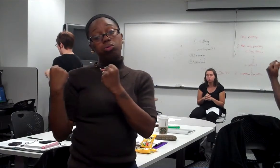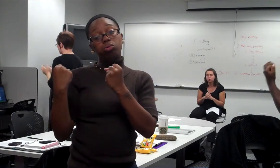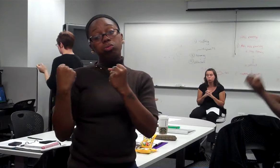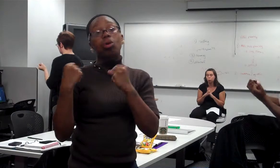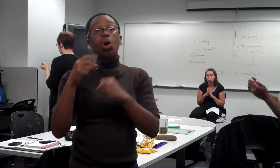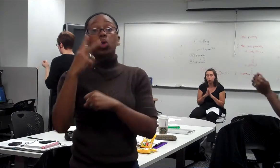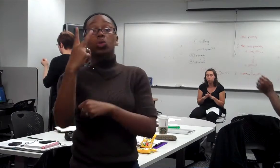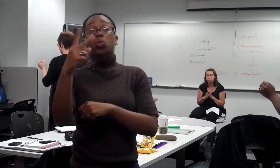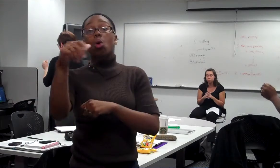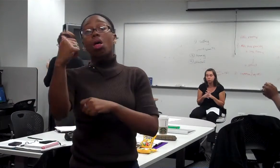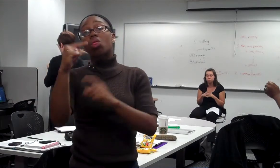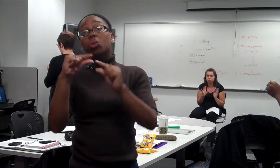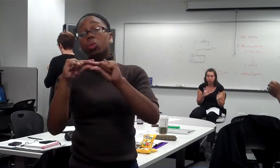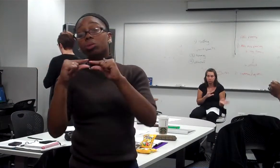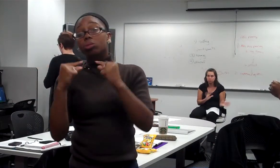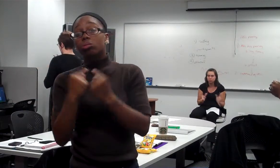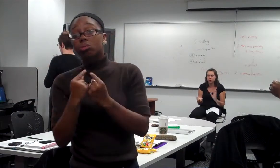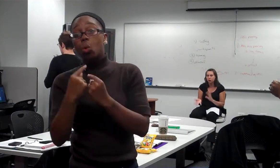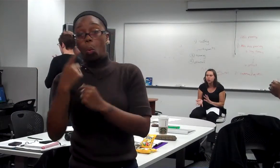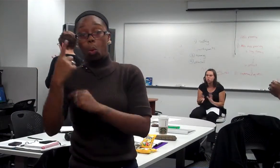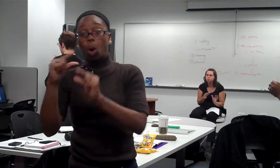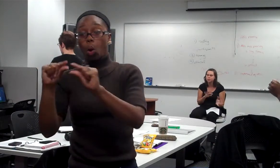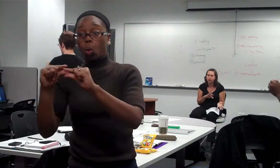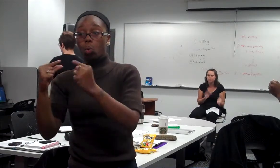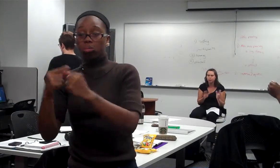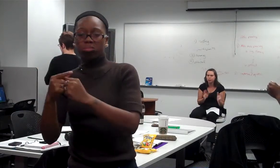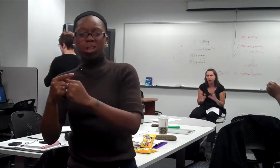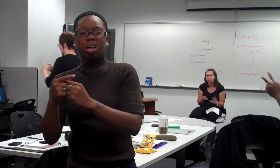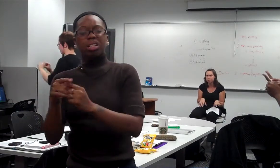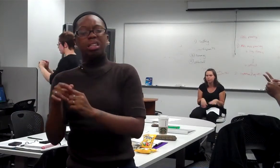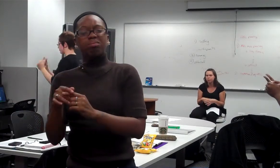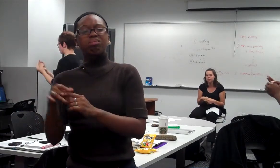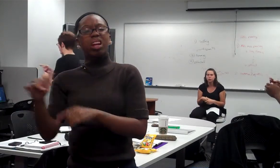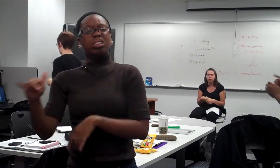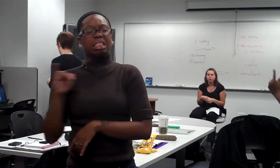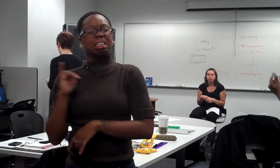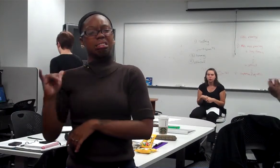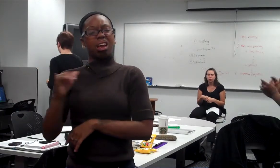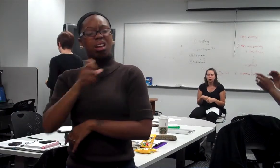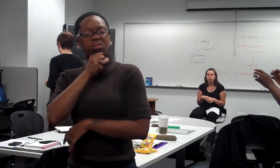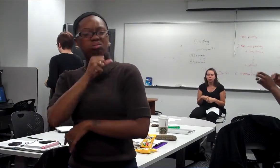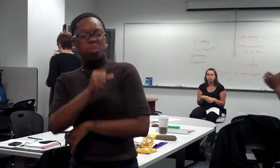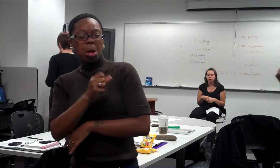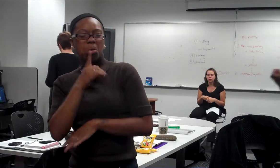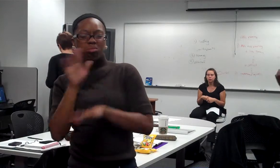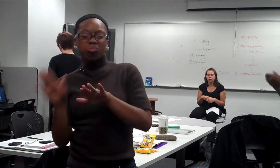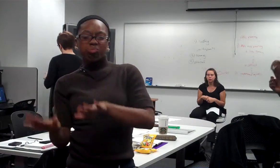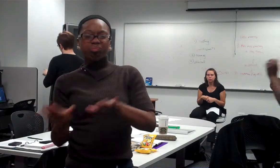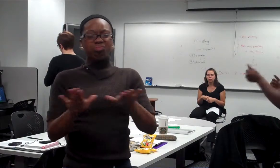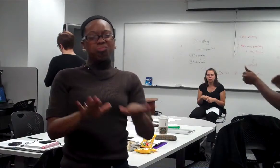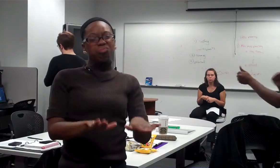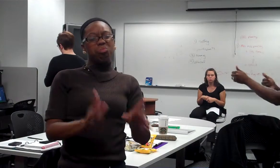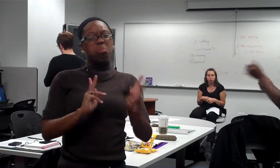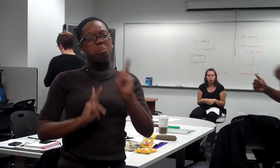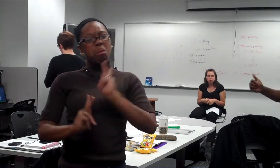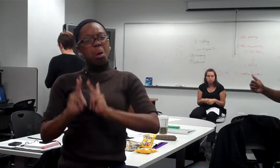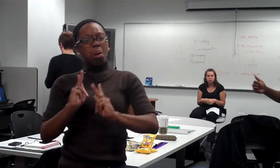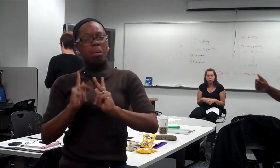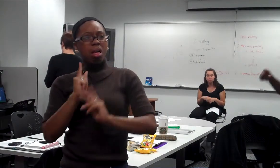groups. One of the groups was like people our age, kind of laid back people. I think they were from Wisconsin, and then